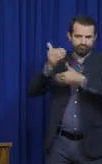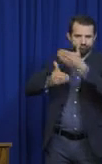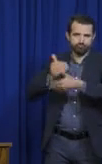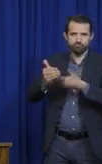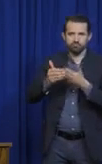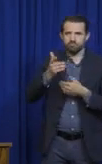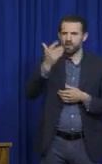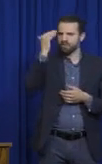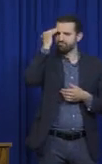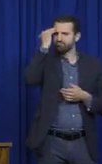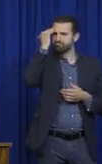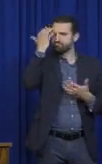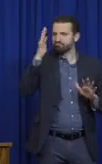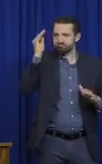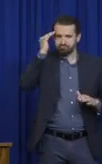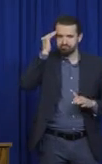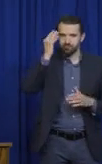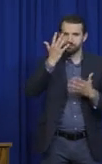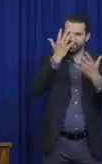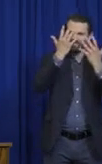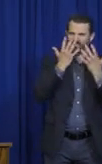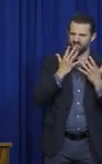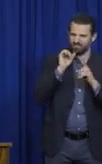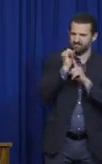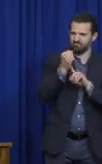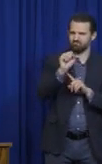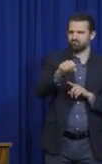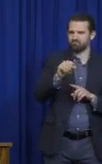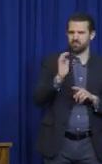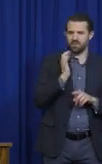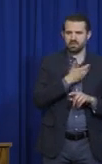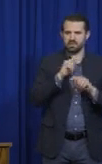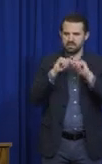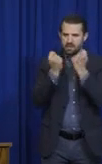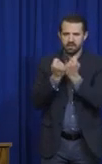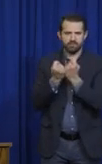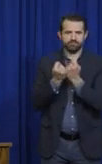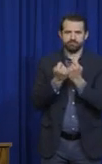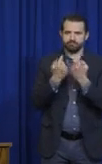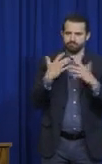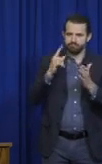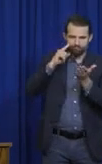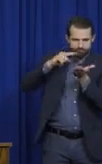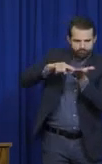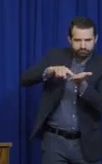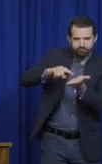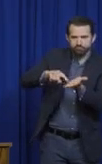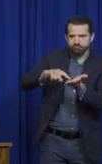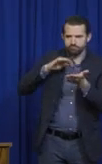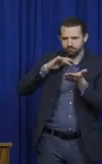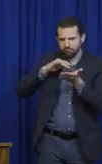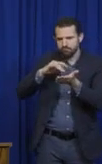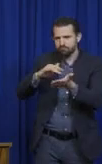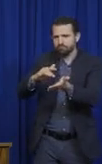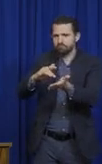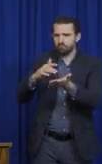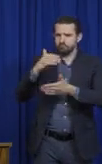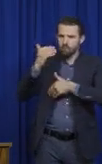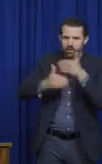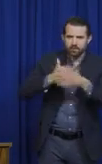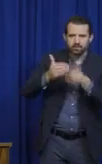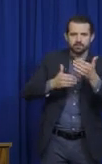of that unfortunate situation, and our team of epidemiologists and disease detectives is starting the process of looking into